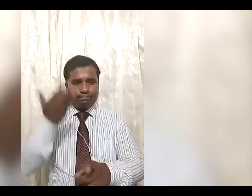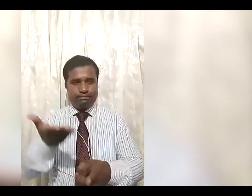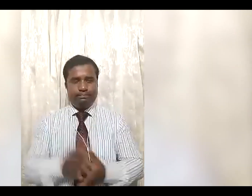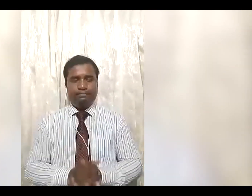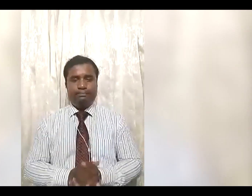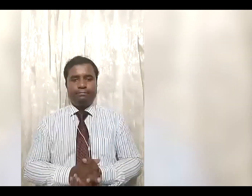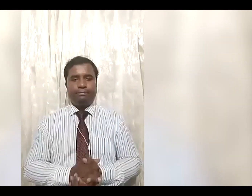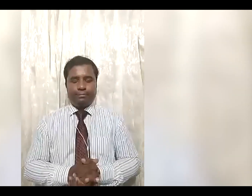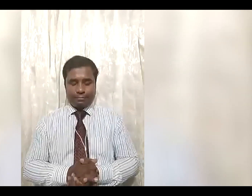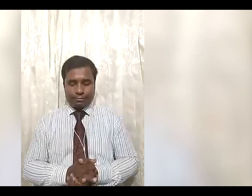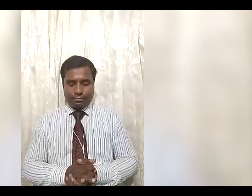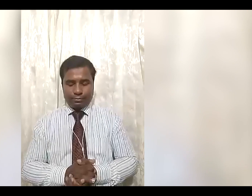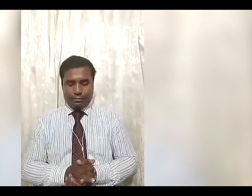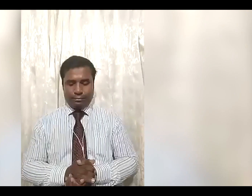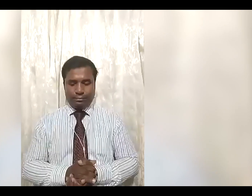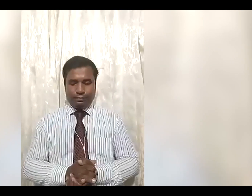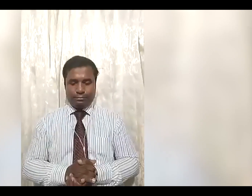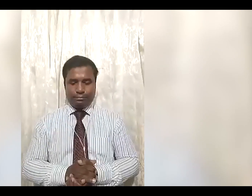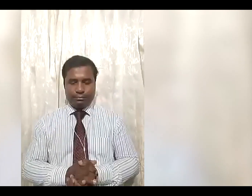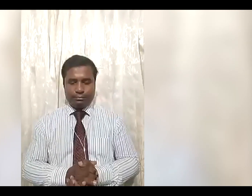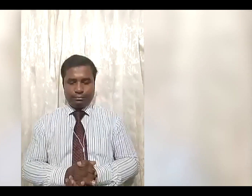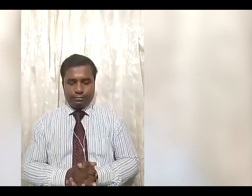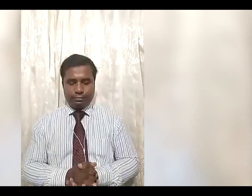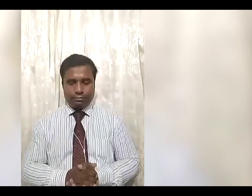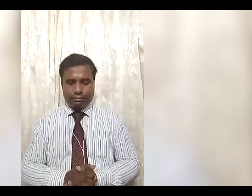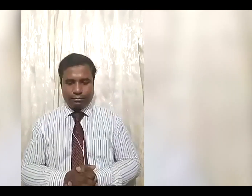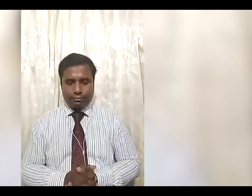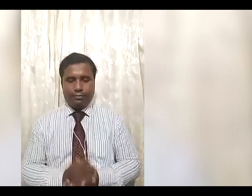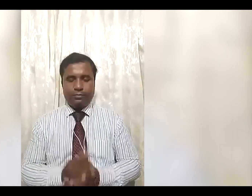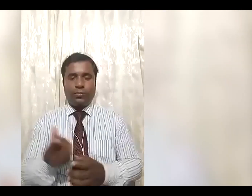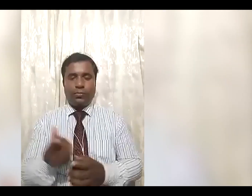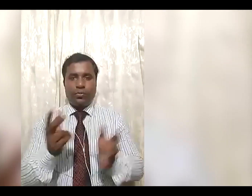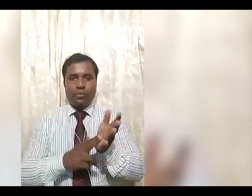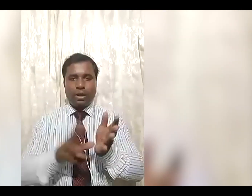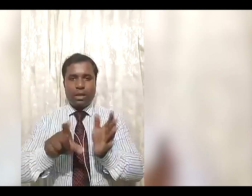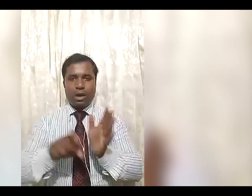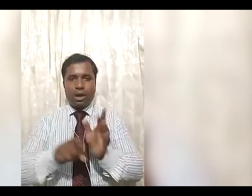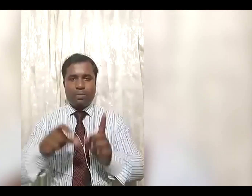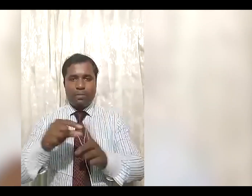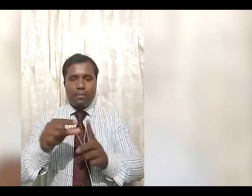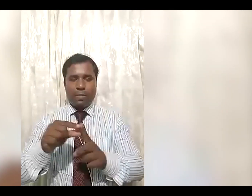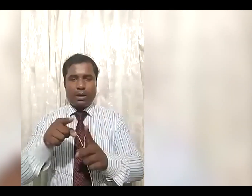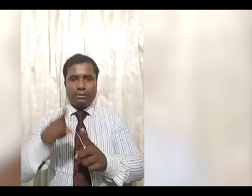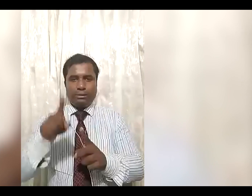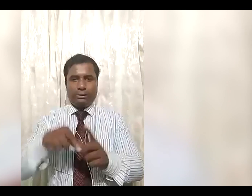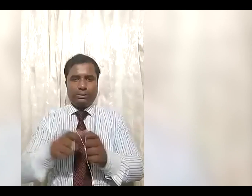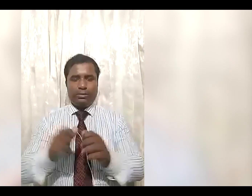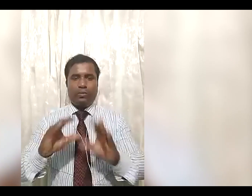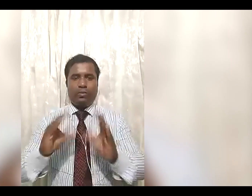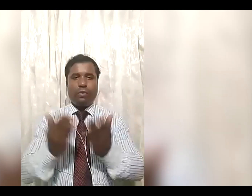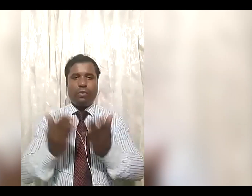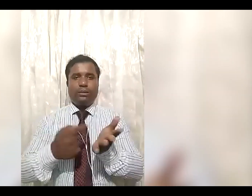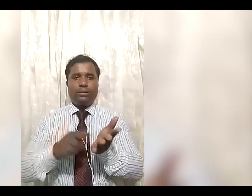ADA. And in my opinion, the CRPD also, you know, has this international element that's